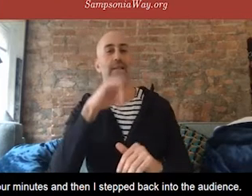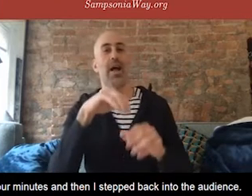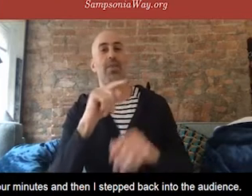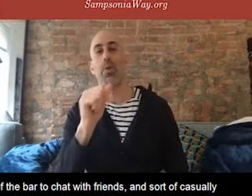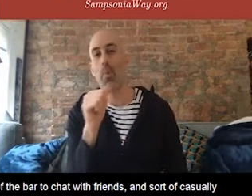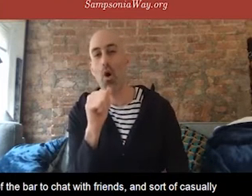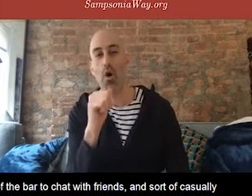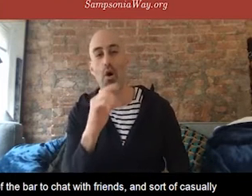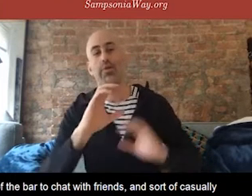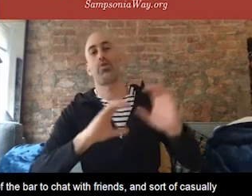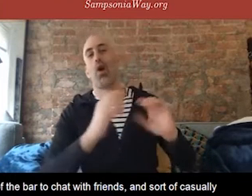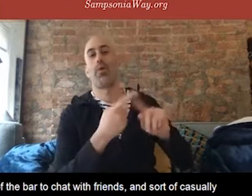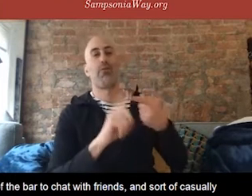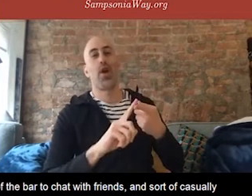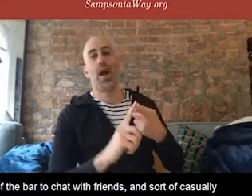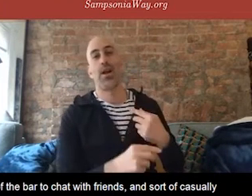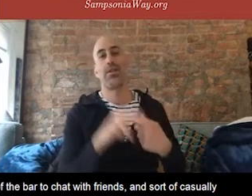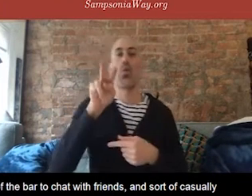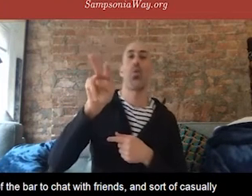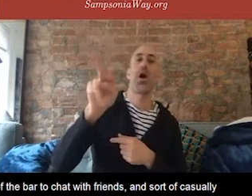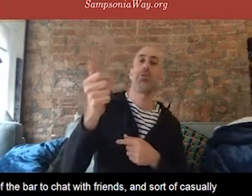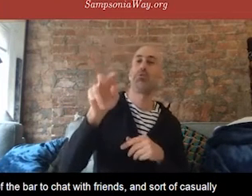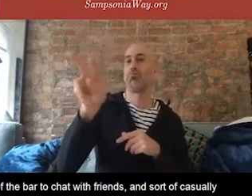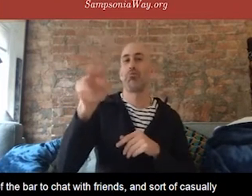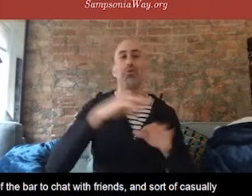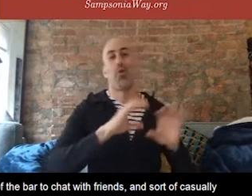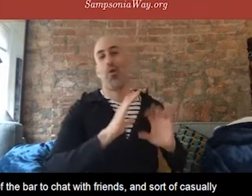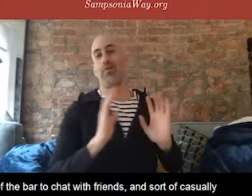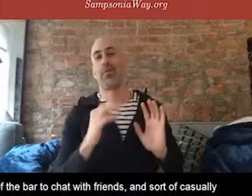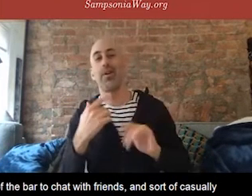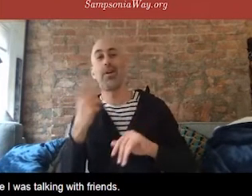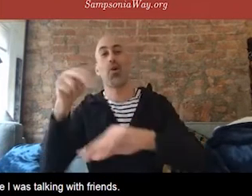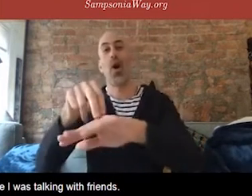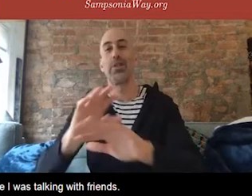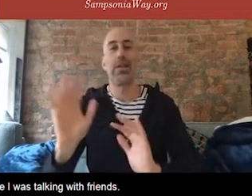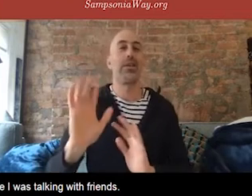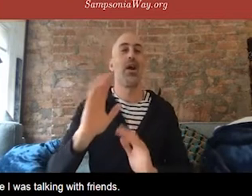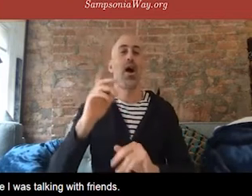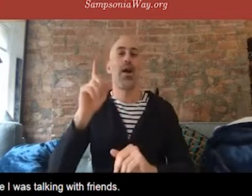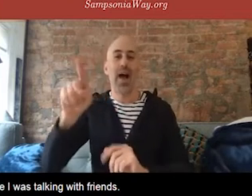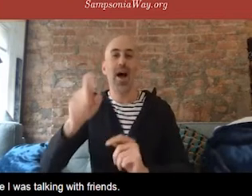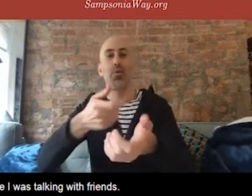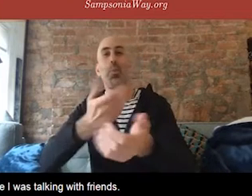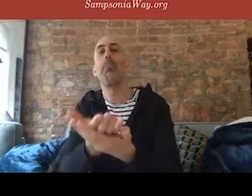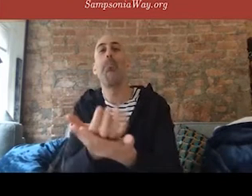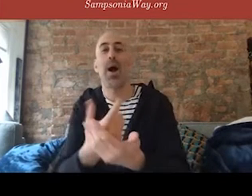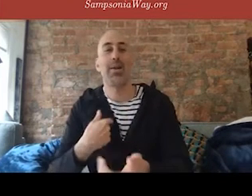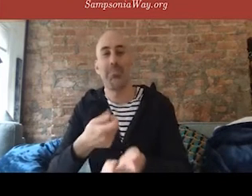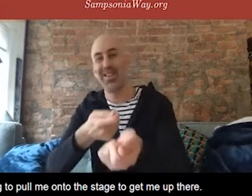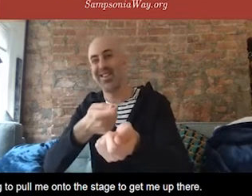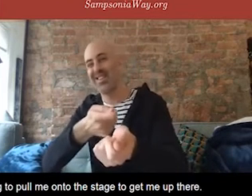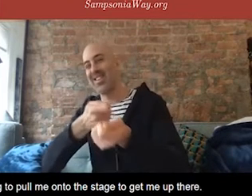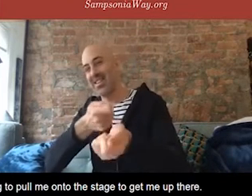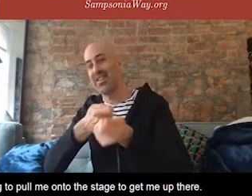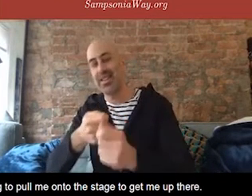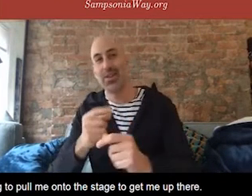into the audience. I would always stand all the way in the back at the bar to chat with friends and sort of casually watch the performance while I was talking with friends.